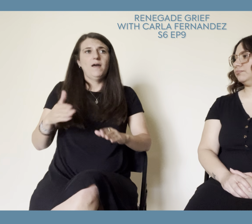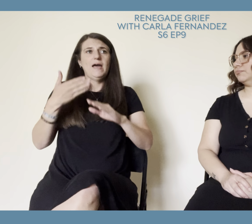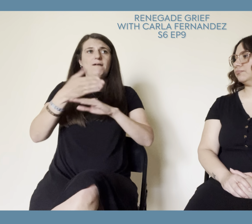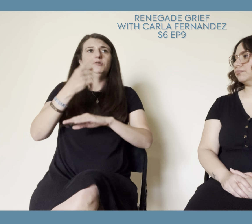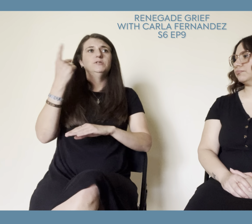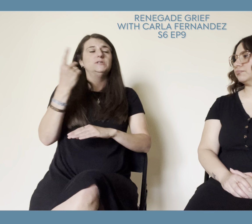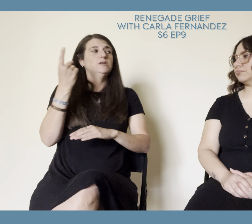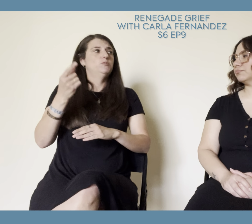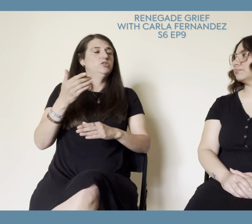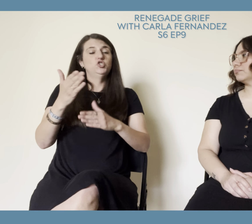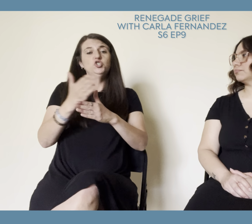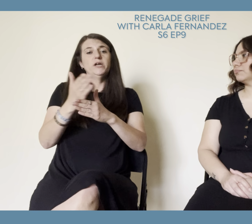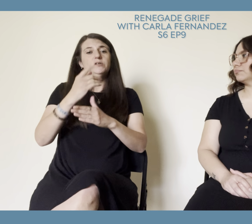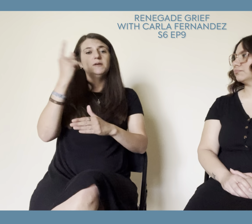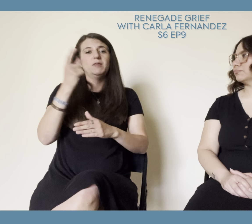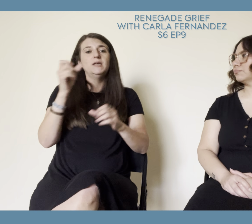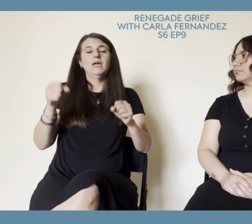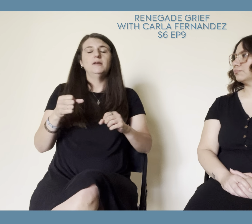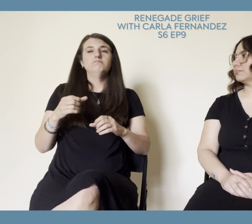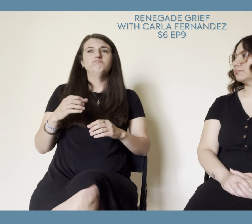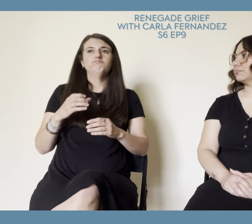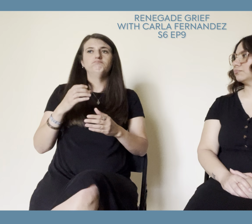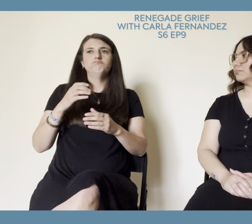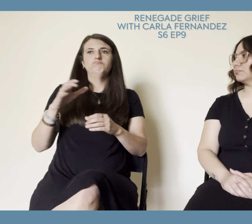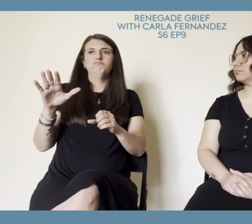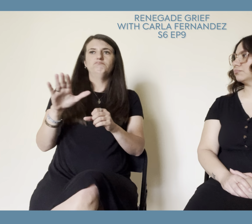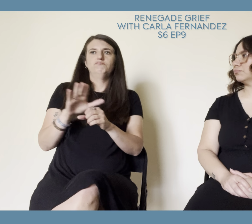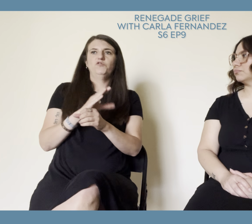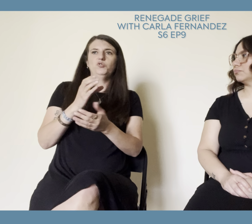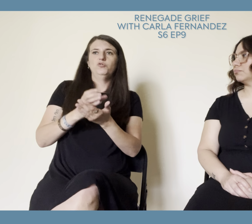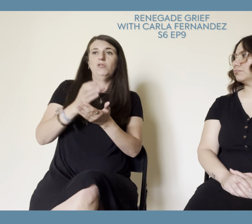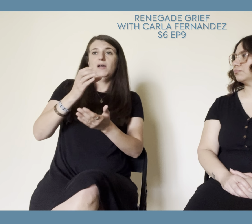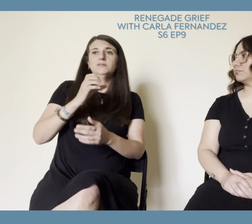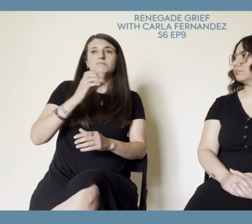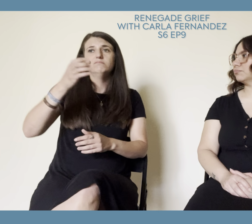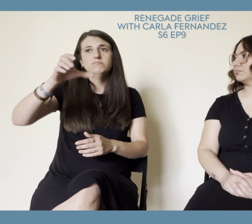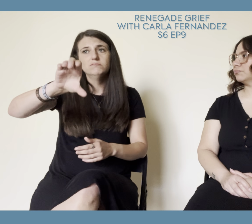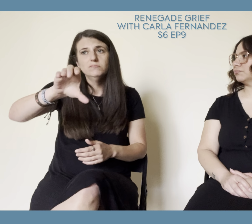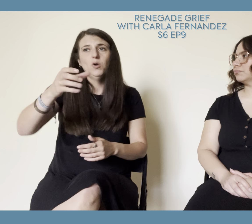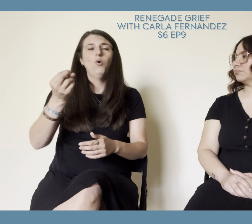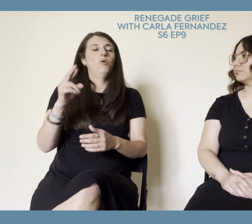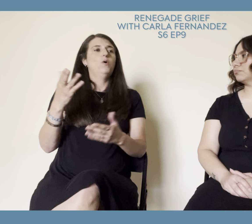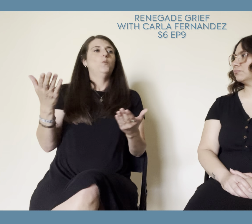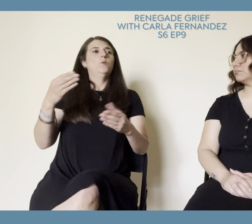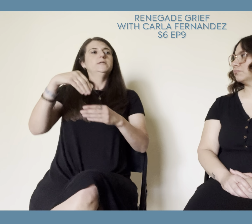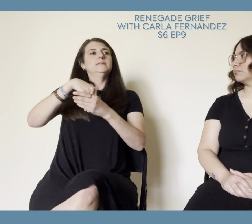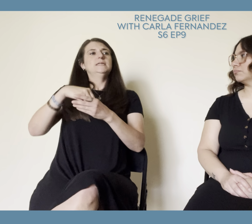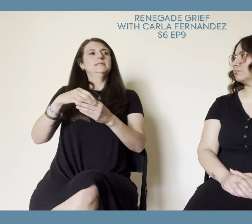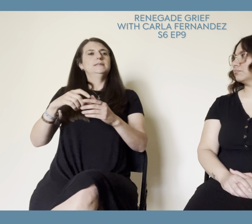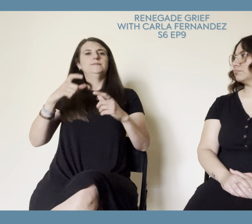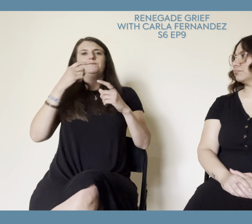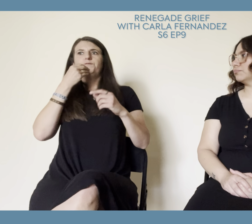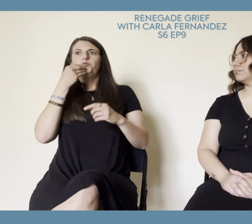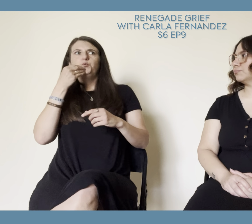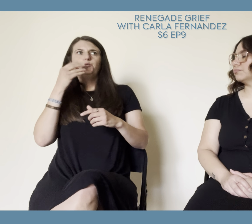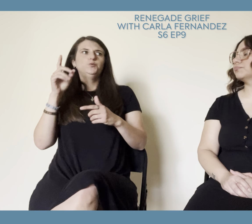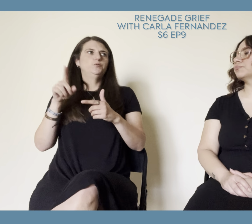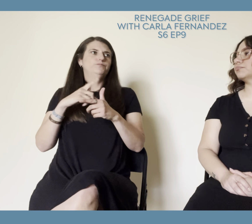lean forward and refill their glass, or you can ask what's in the dish, or you can pass a